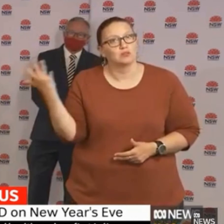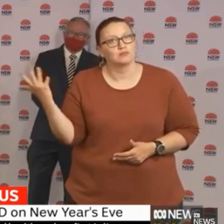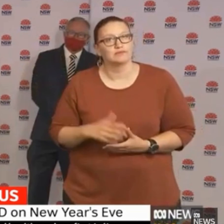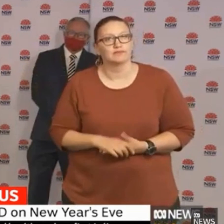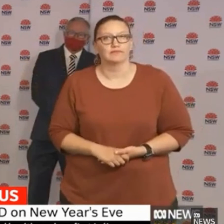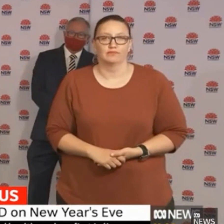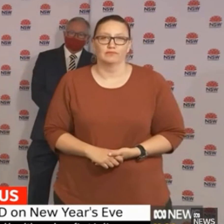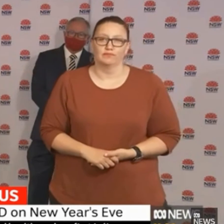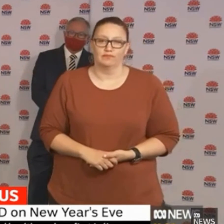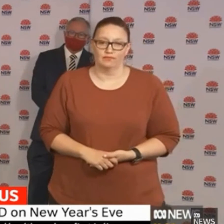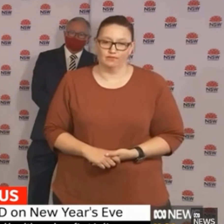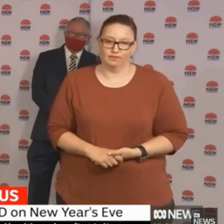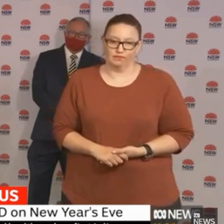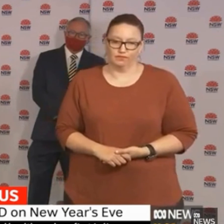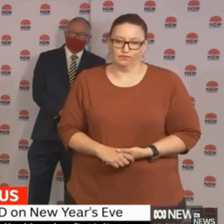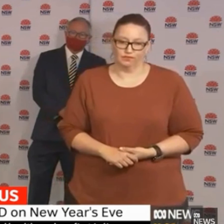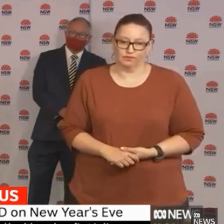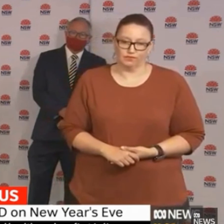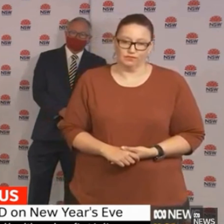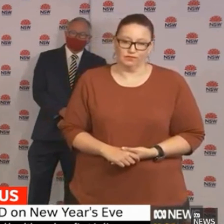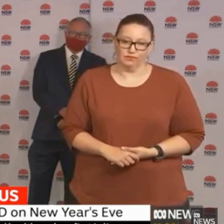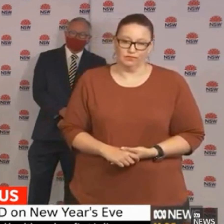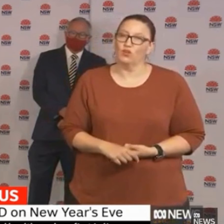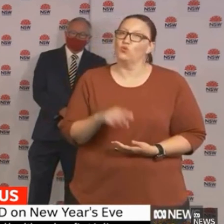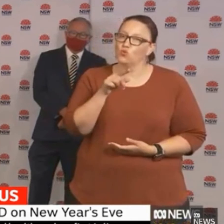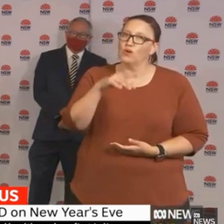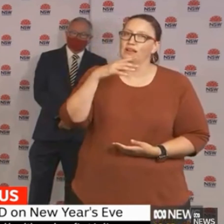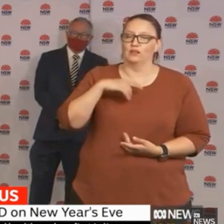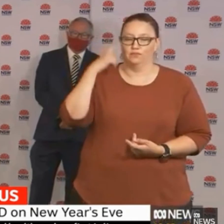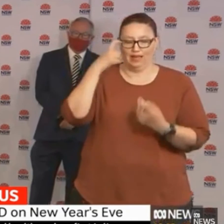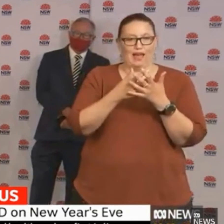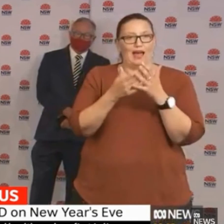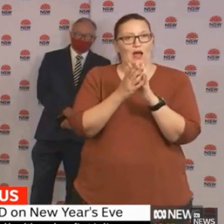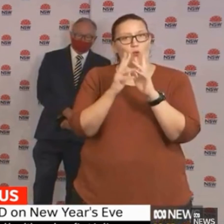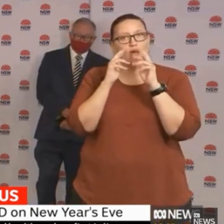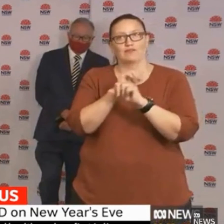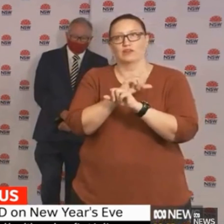family, how they conduct their own activity, what changes you might make to your plans.